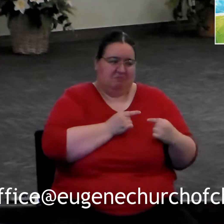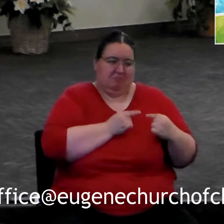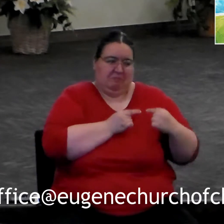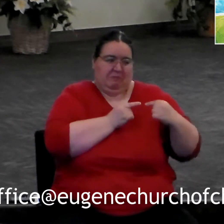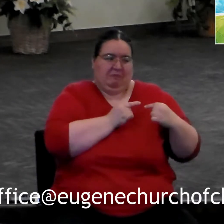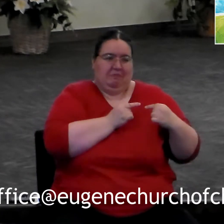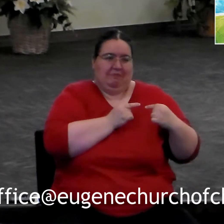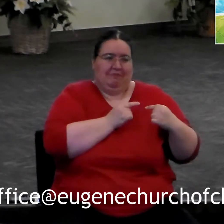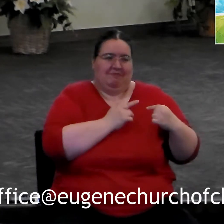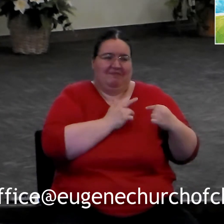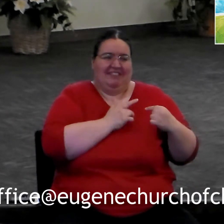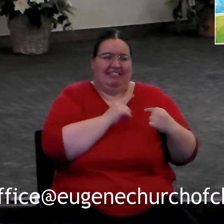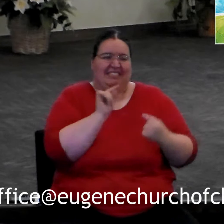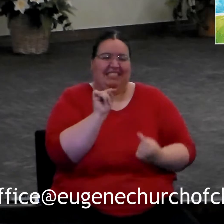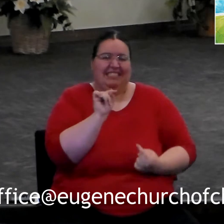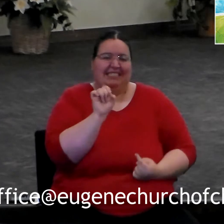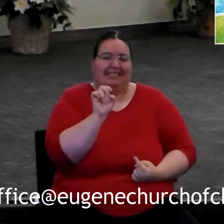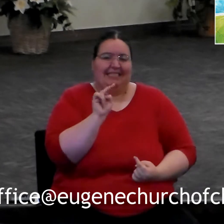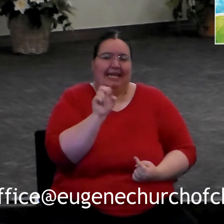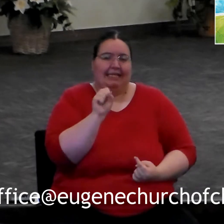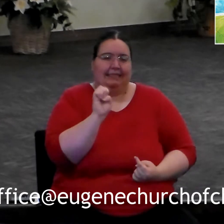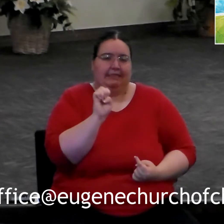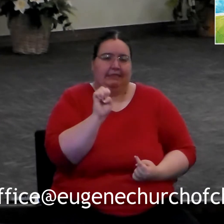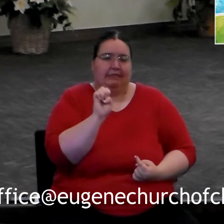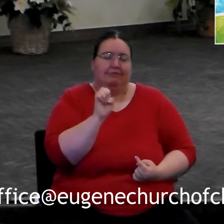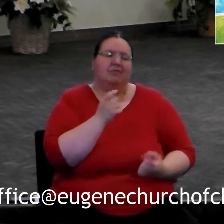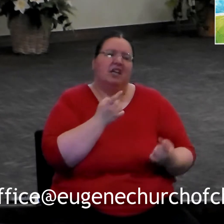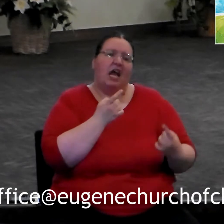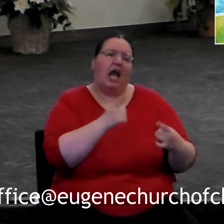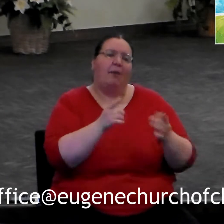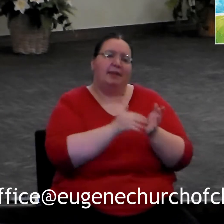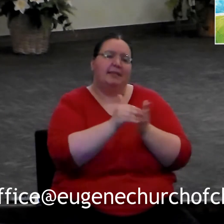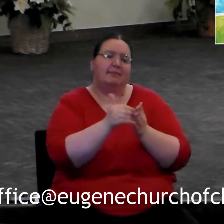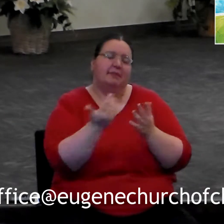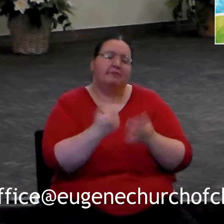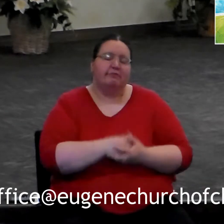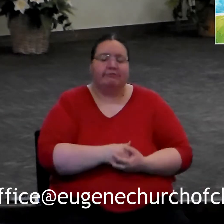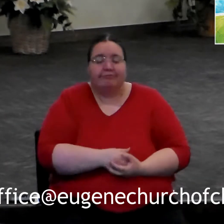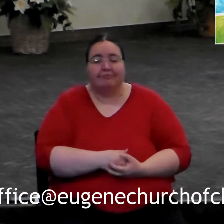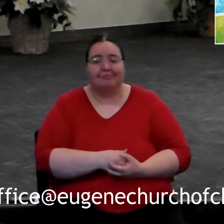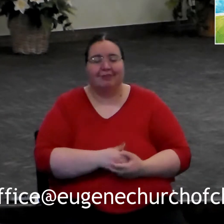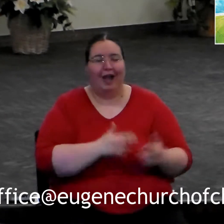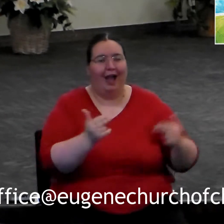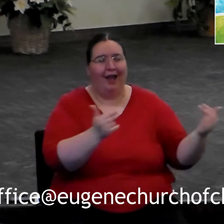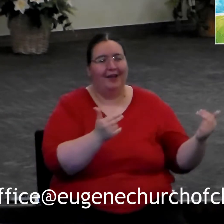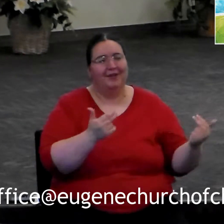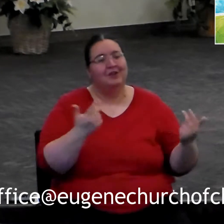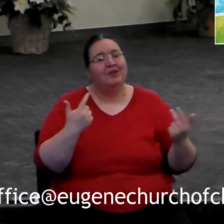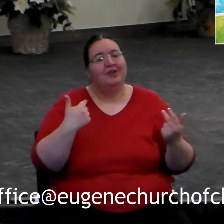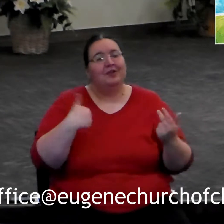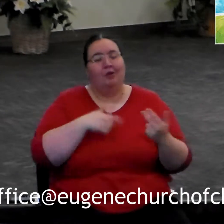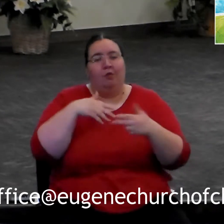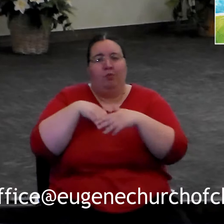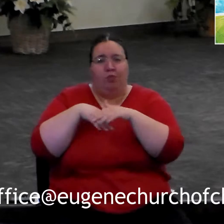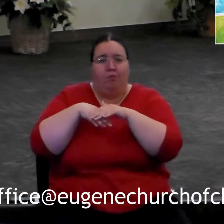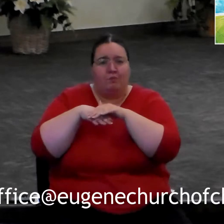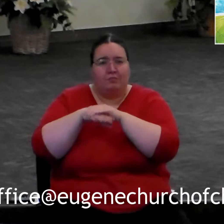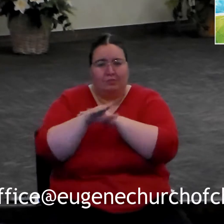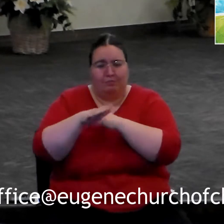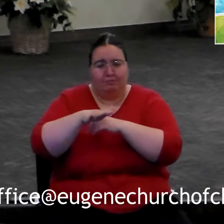And so we are in the foyer of this movie theater. In Nebraska, they have lots of wind, and it's cold in the wintertime, and so